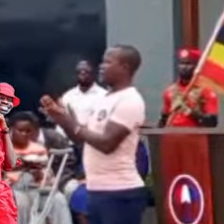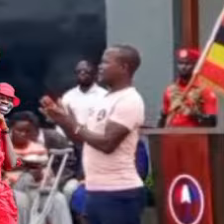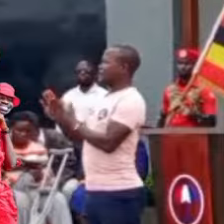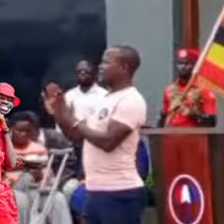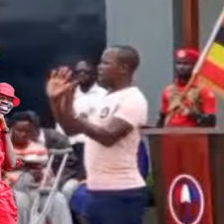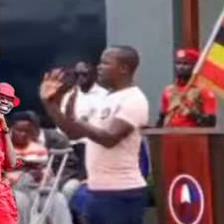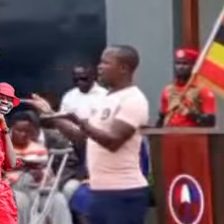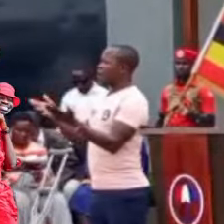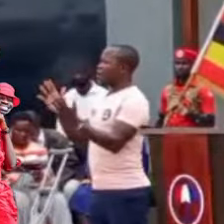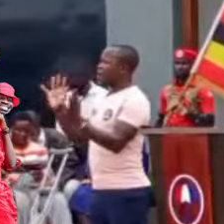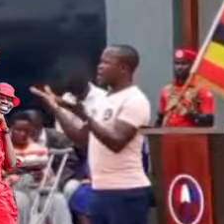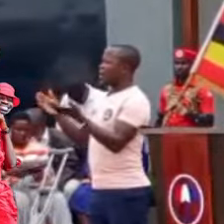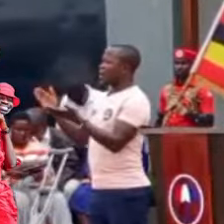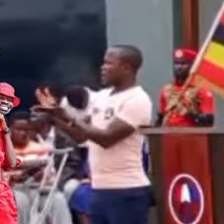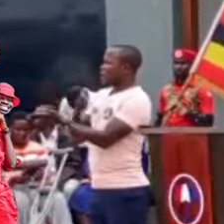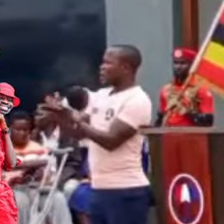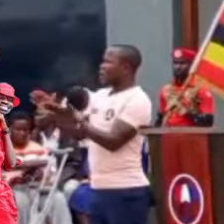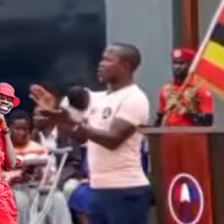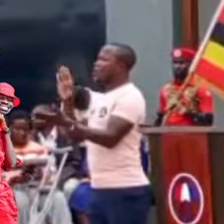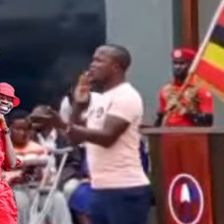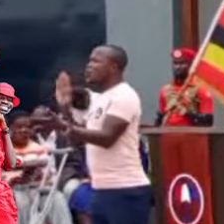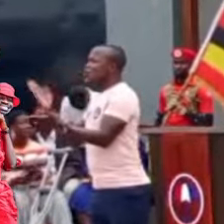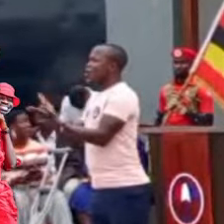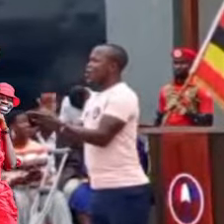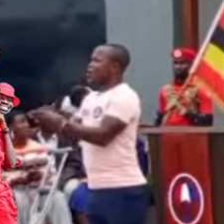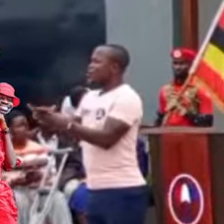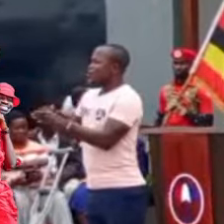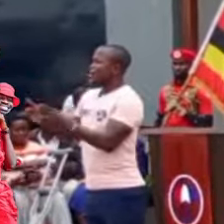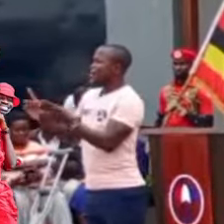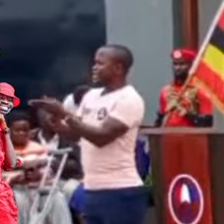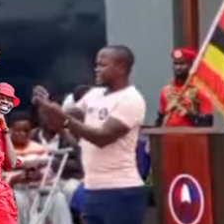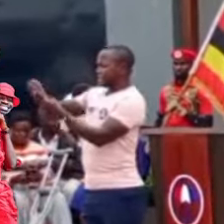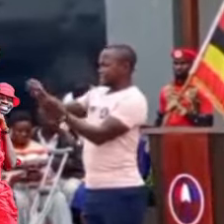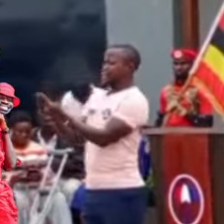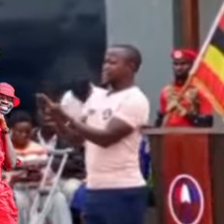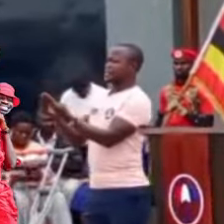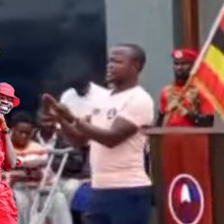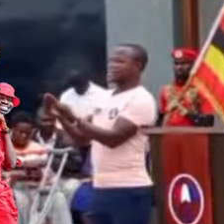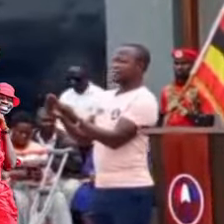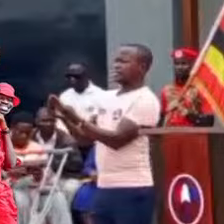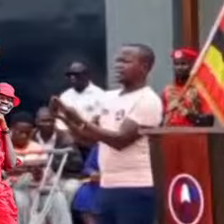can a club or a bar or a business get a license?